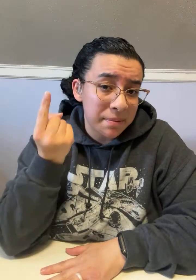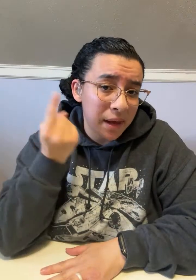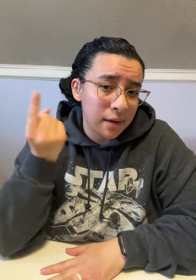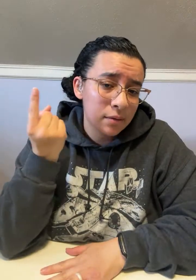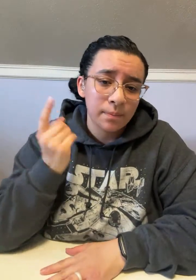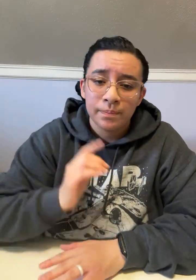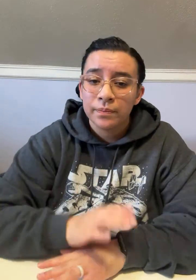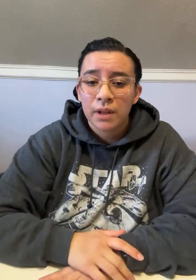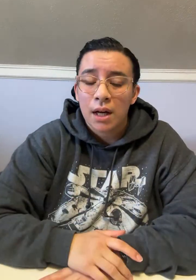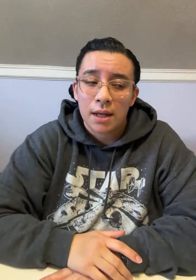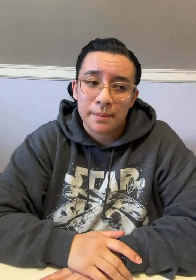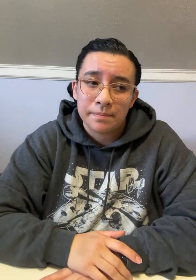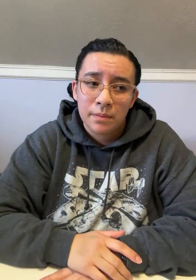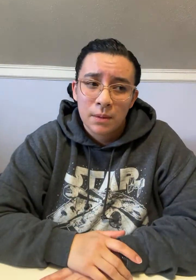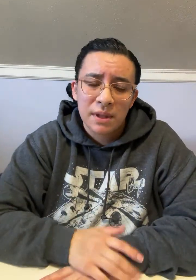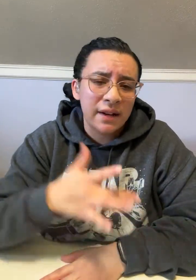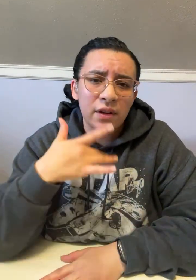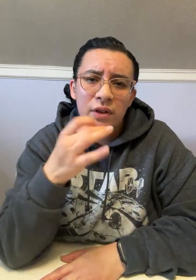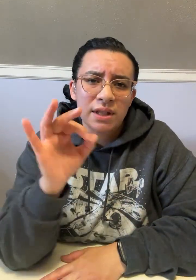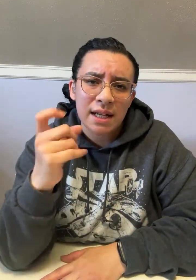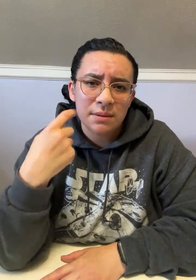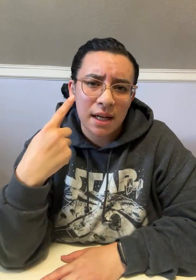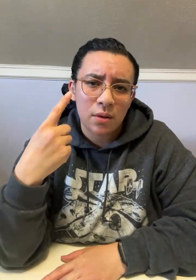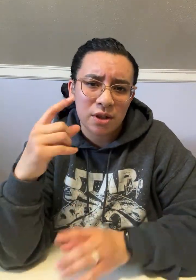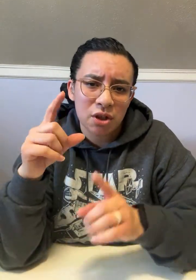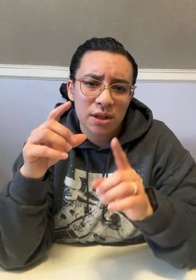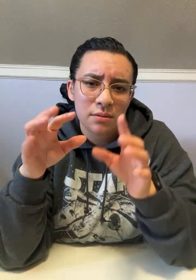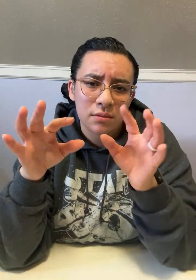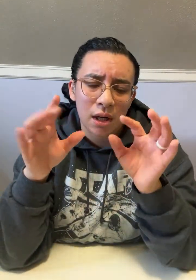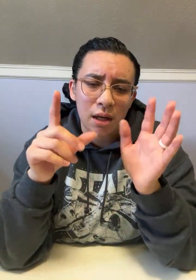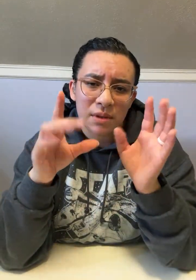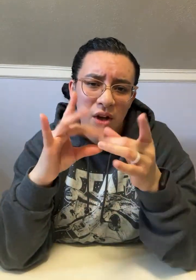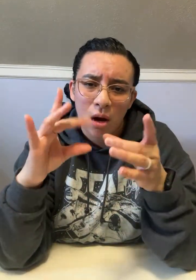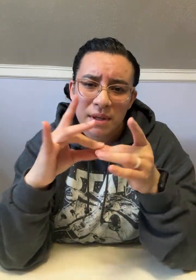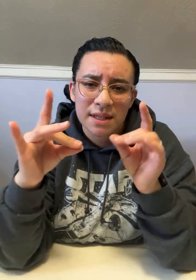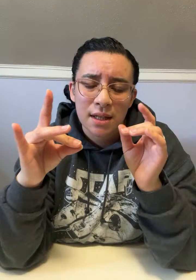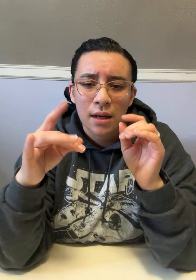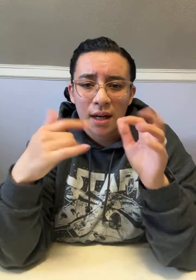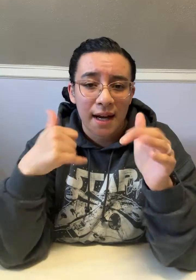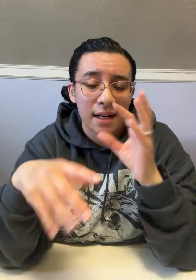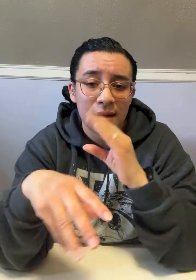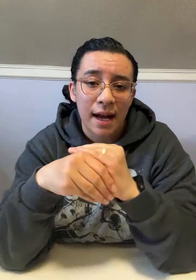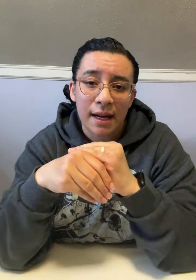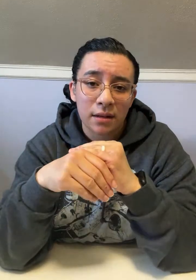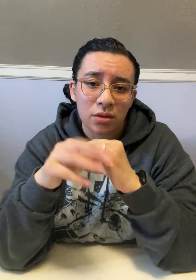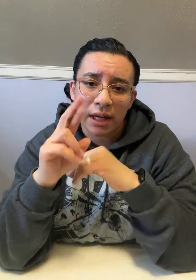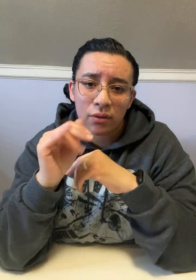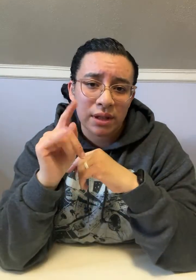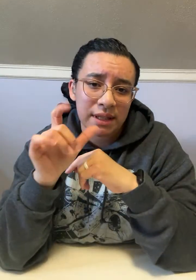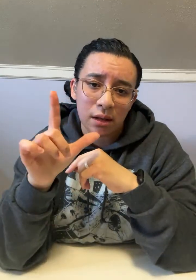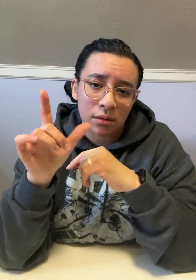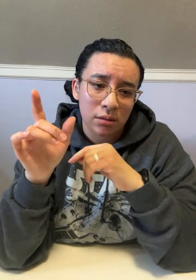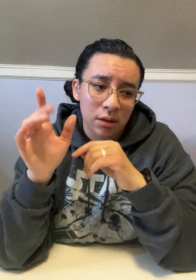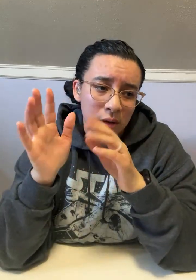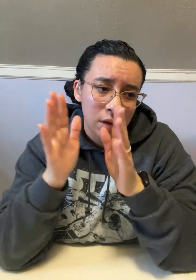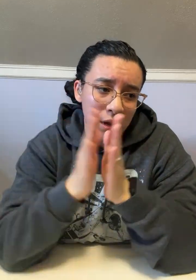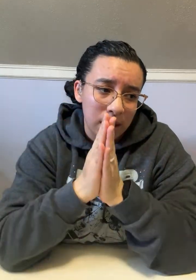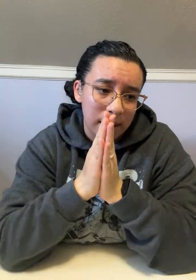something. But yeah, feel free to ask me that question in the comments, and I can add like a retail